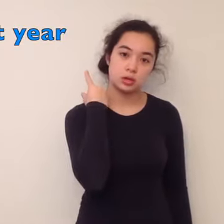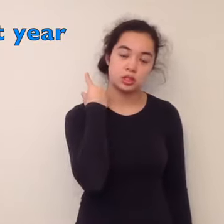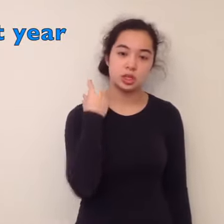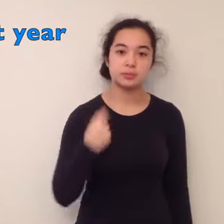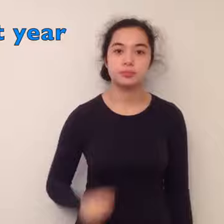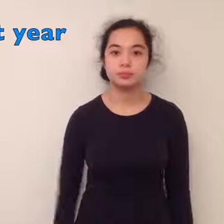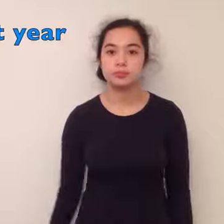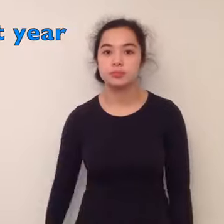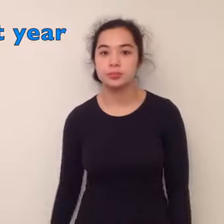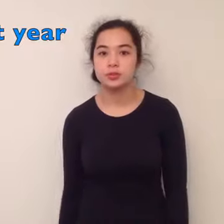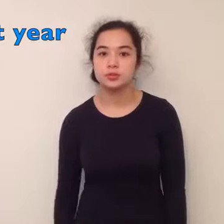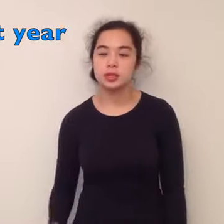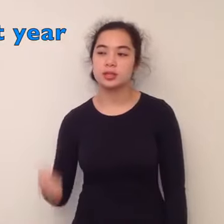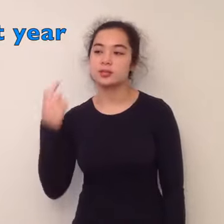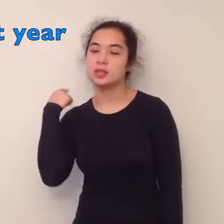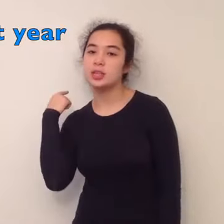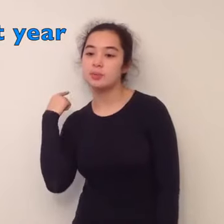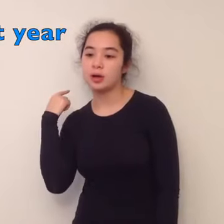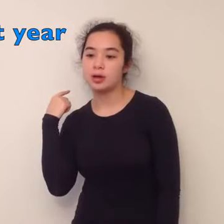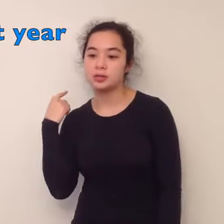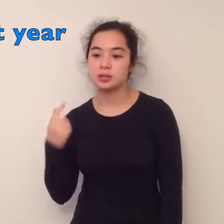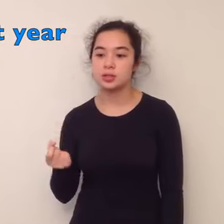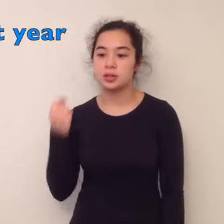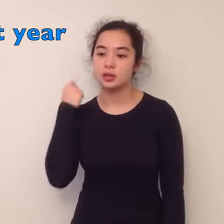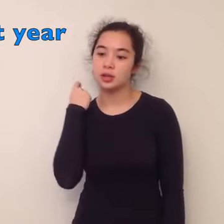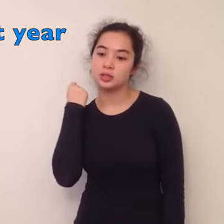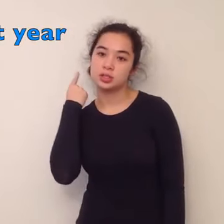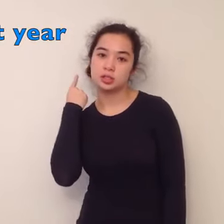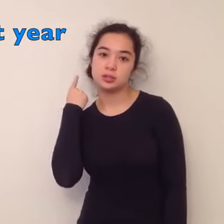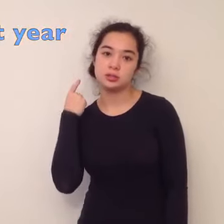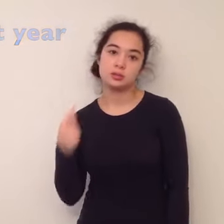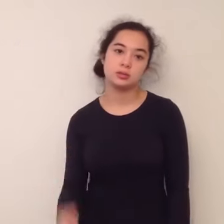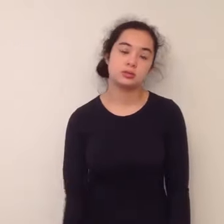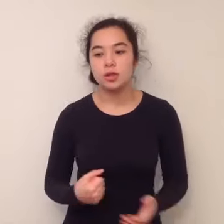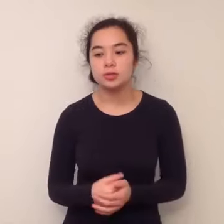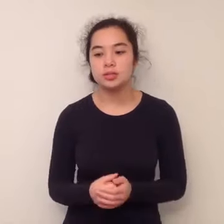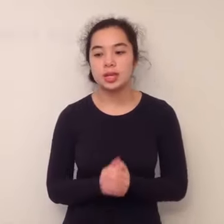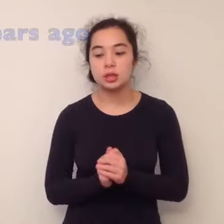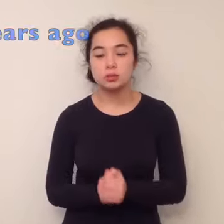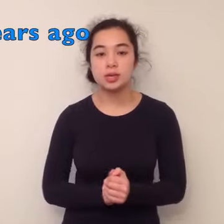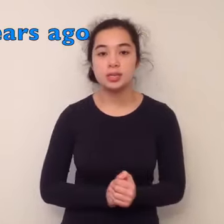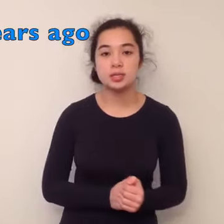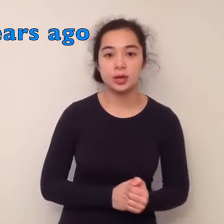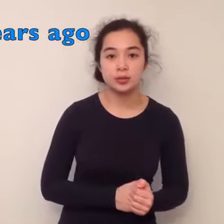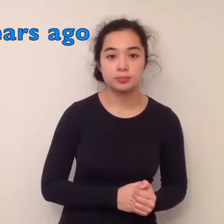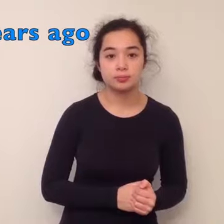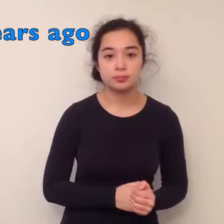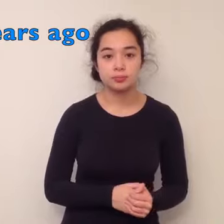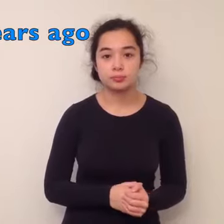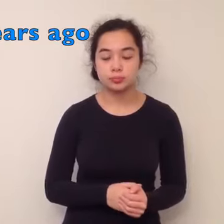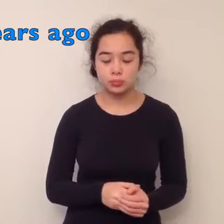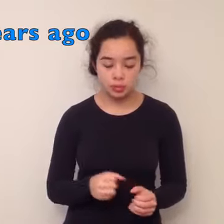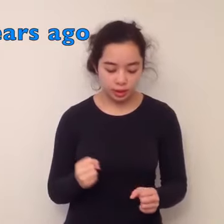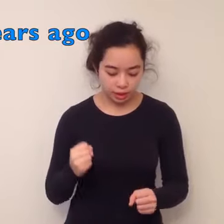year. So saying that was in the past, last year. When you want to say 3 years ago,